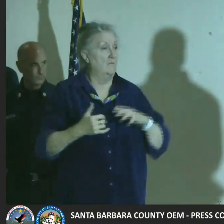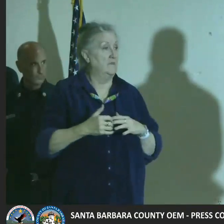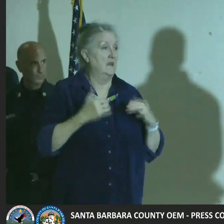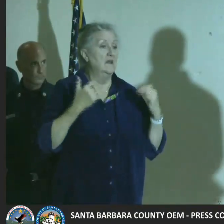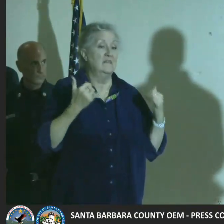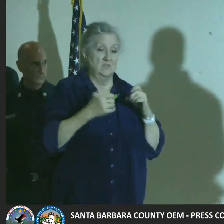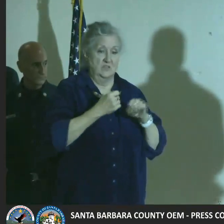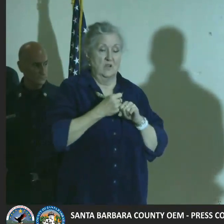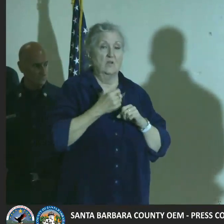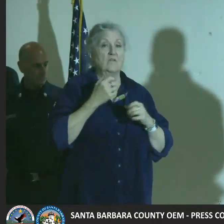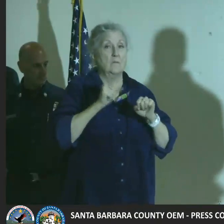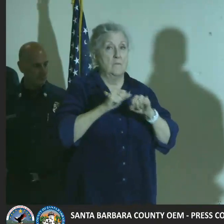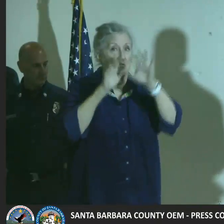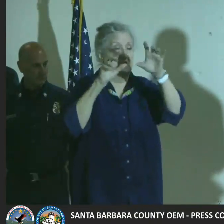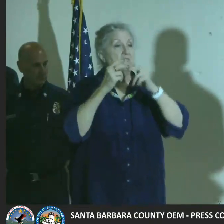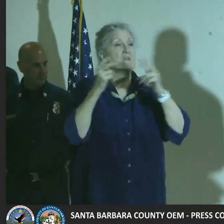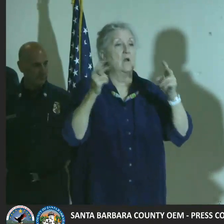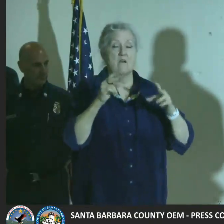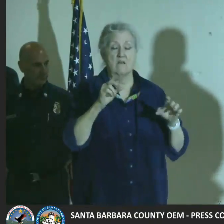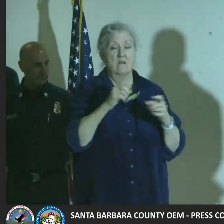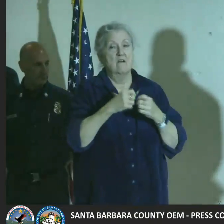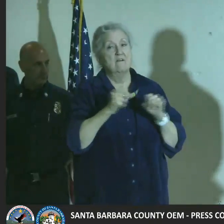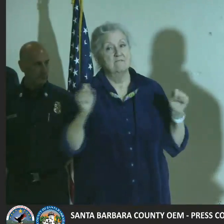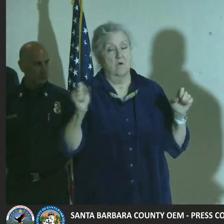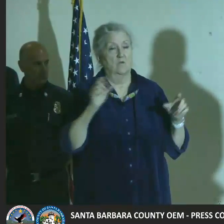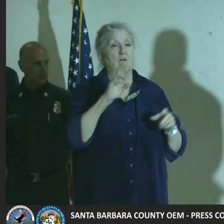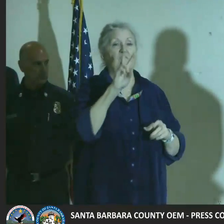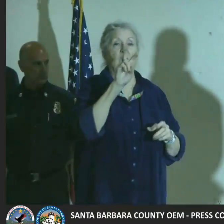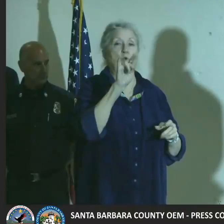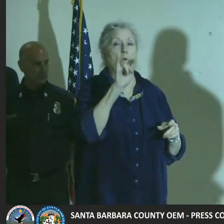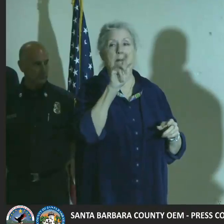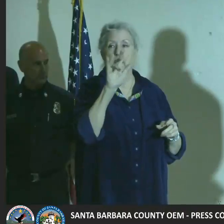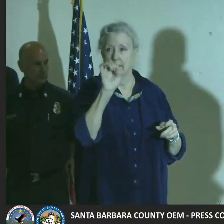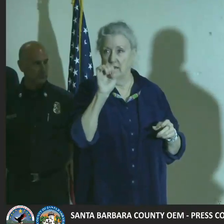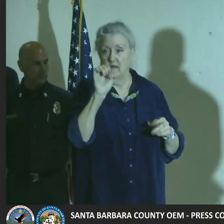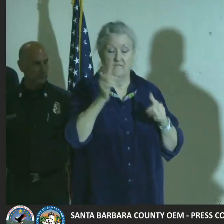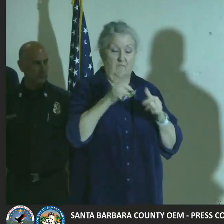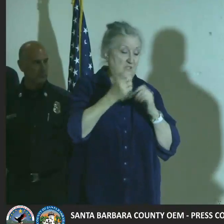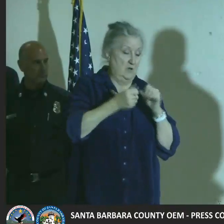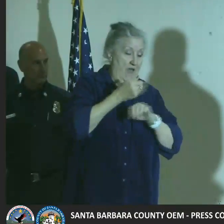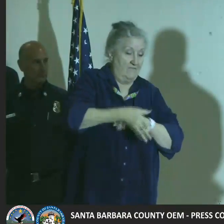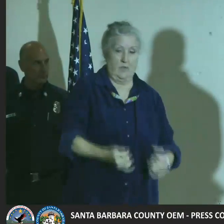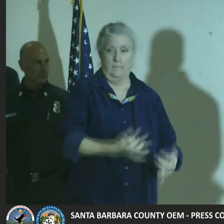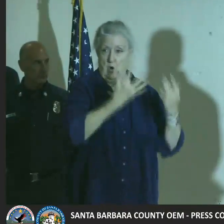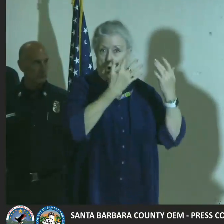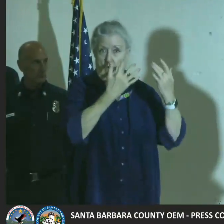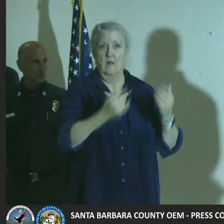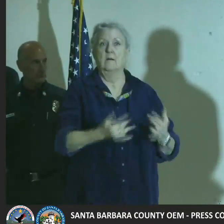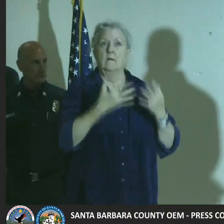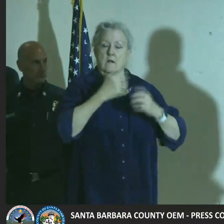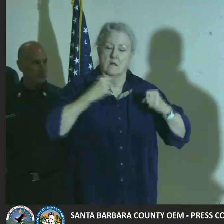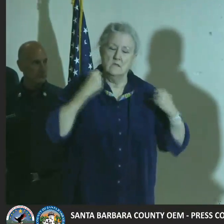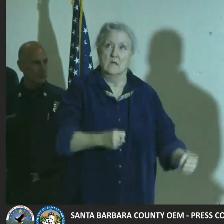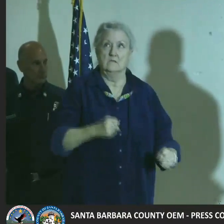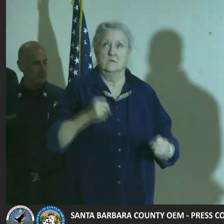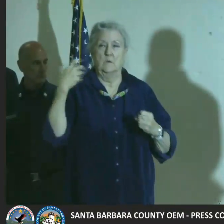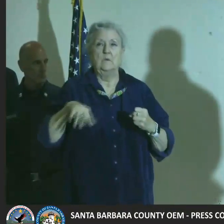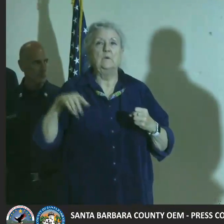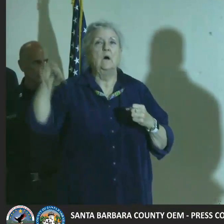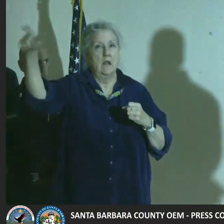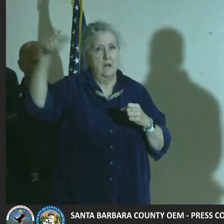the mountains are very vulnerable. It's the first year after a burn. The burn intensities on those mountains in the Thomas